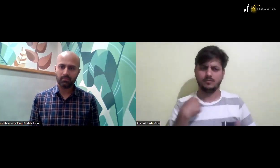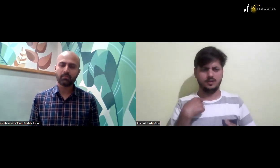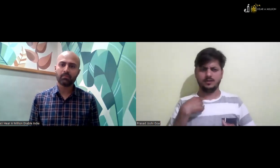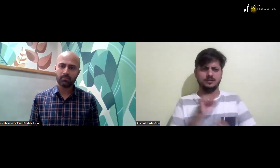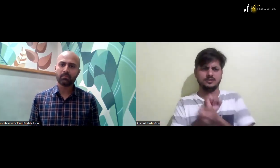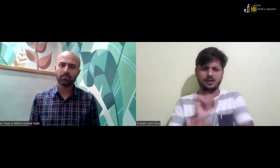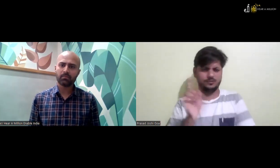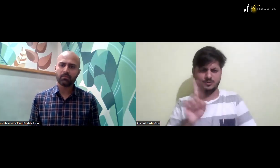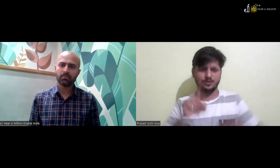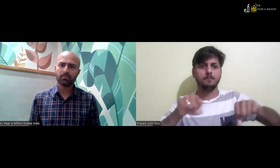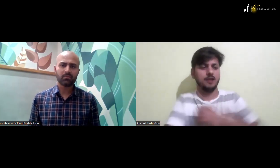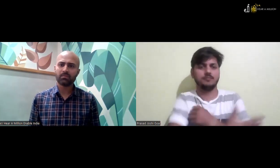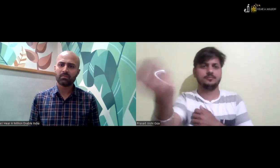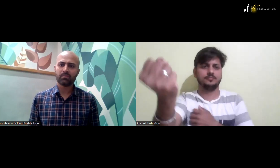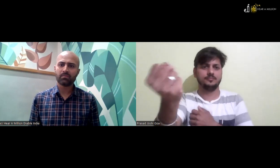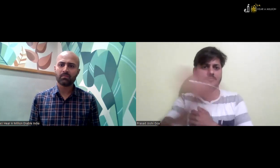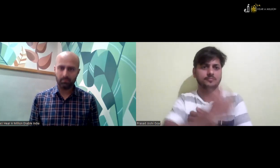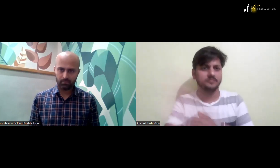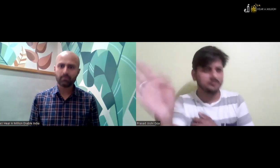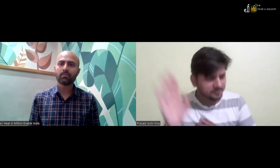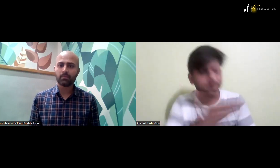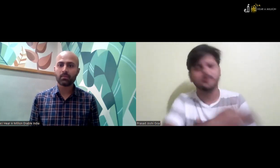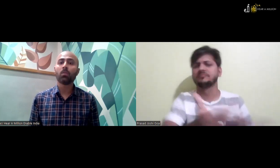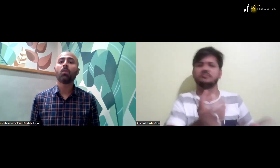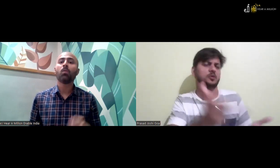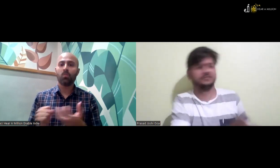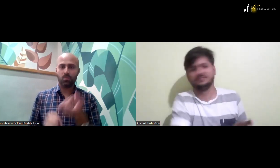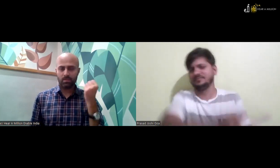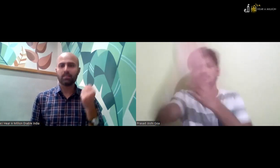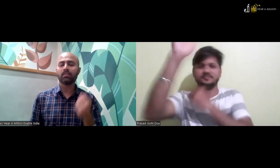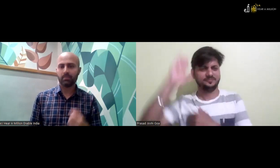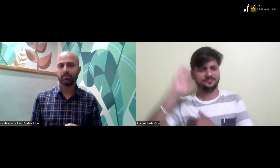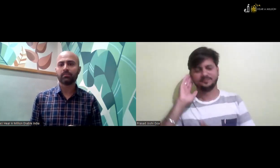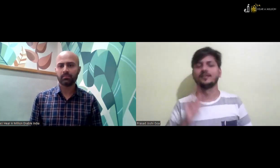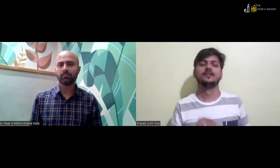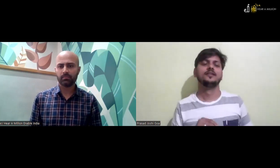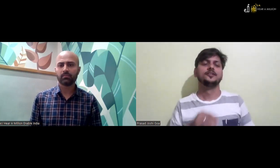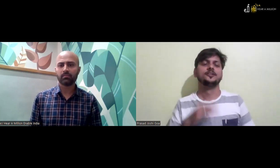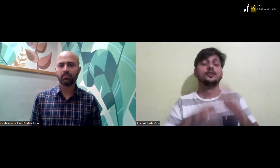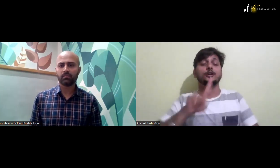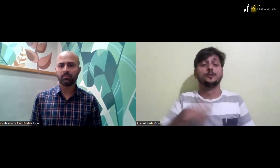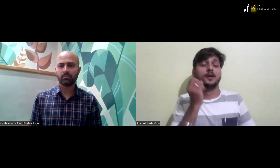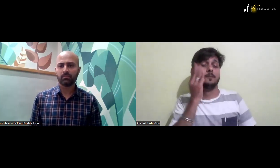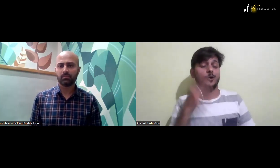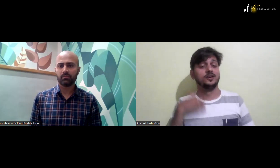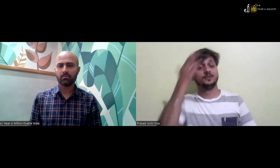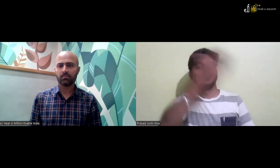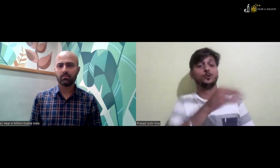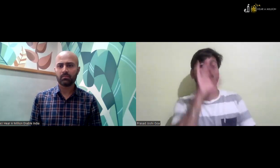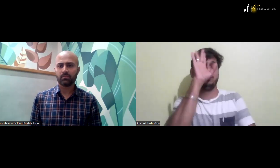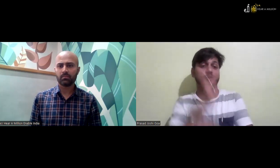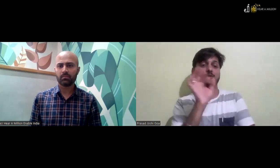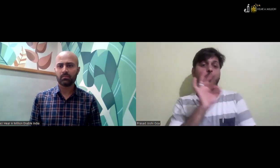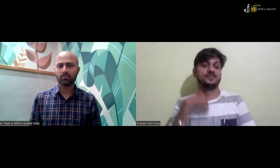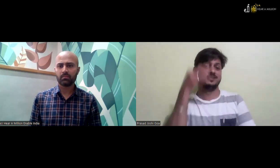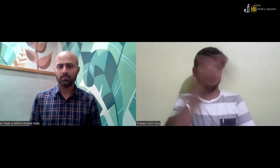you have to come with us. I didn't get, I mean, I've been not went to prison, but yeah, they took my bike. So